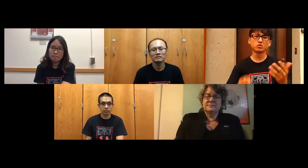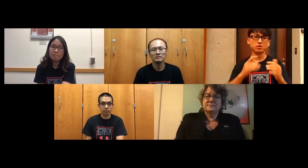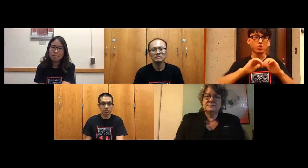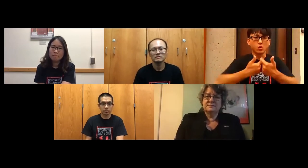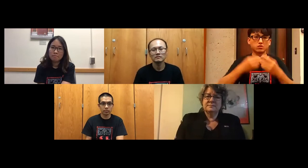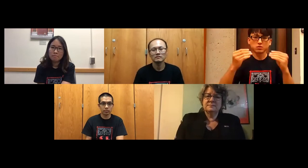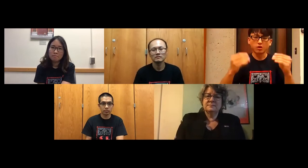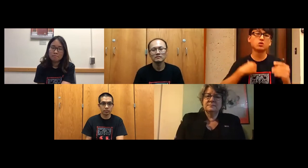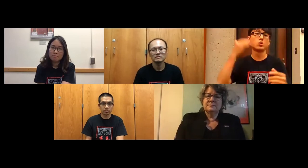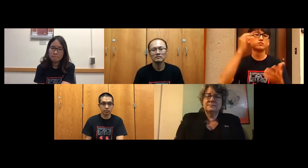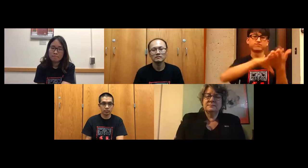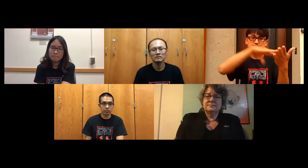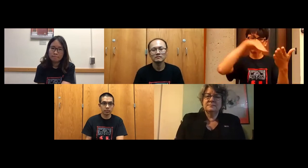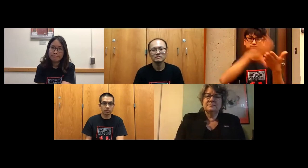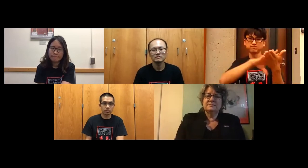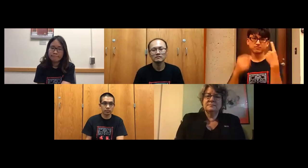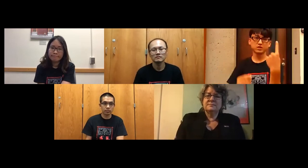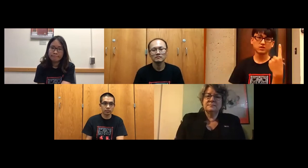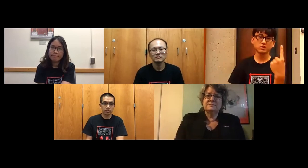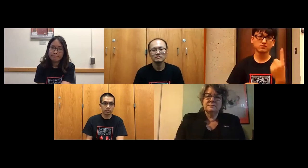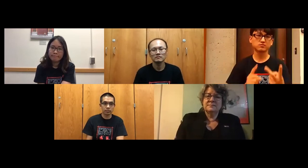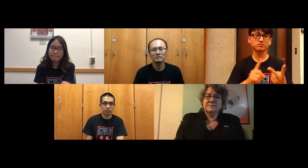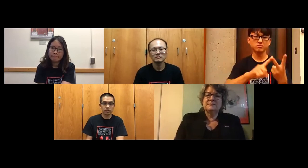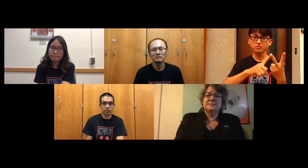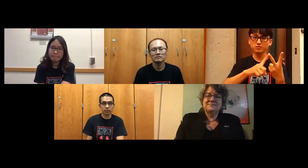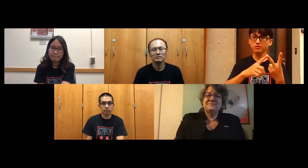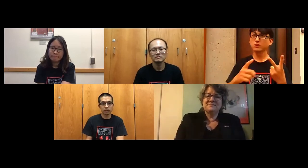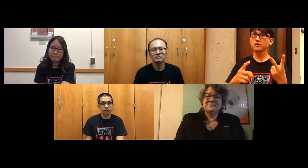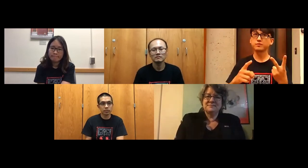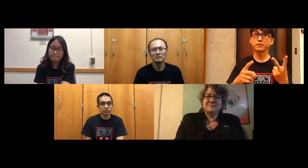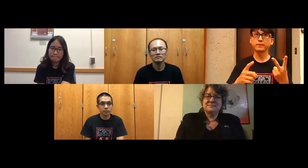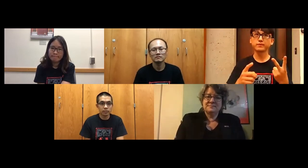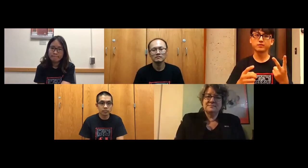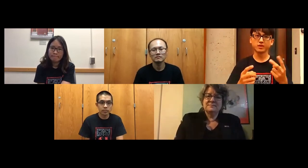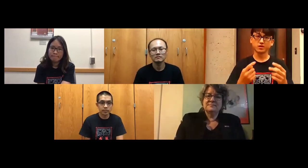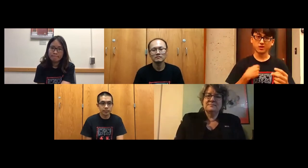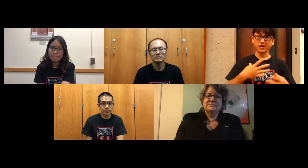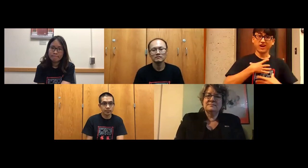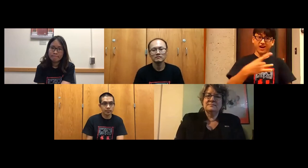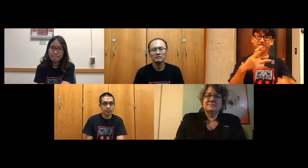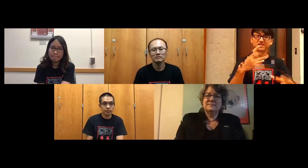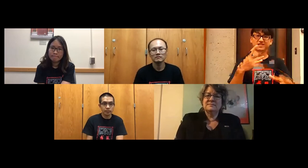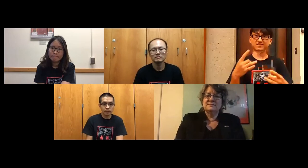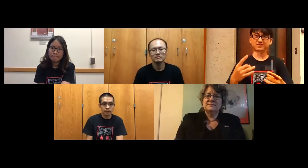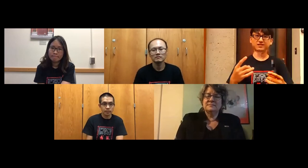with them one-on-one at the best time for that person to learn. I think the other thing that I really